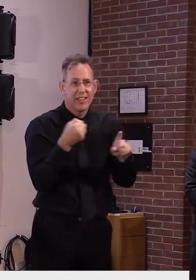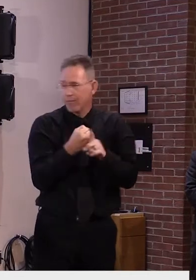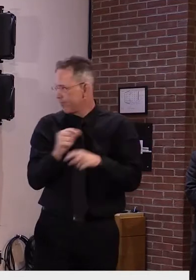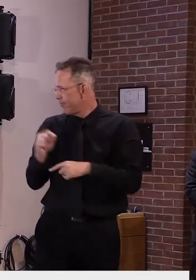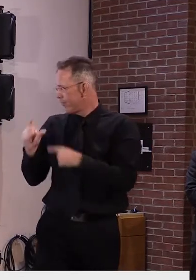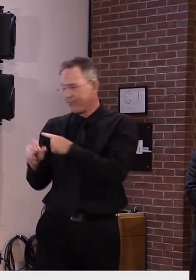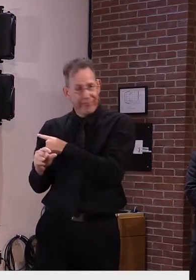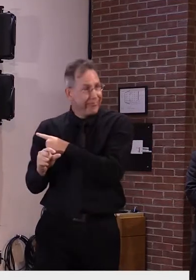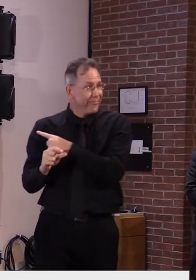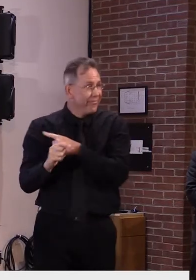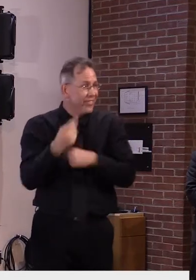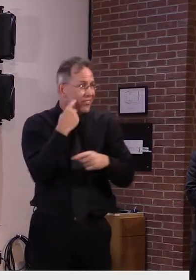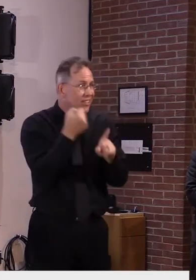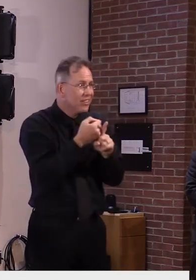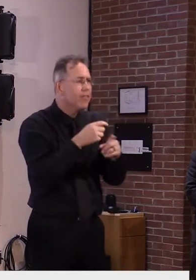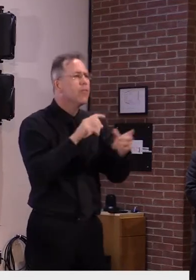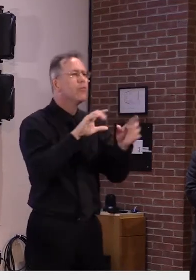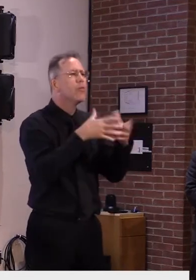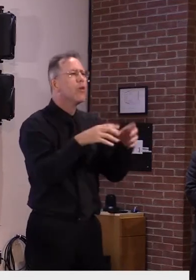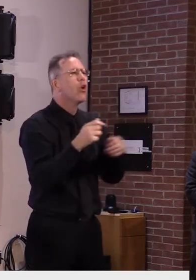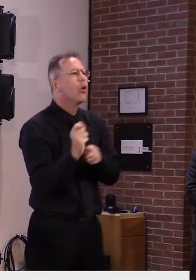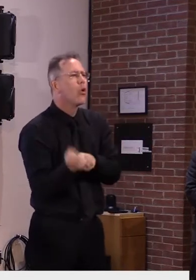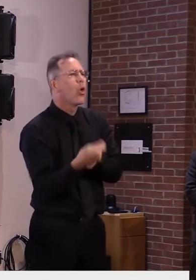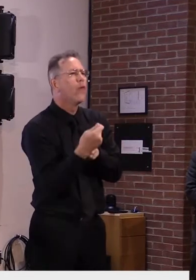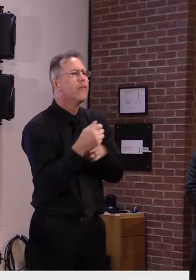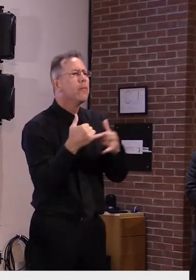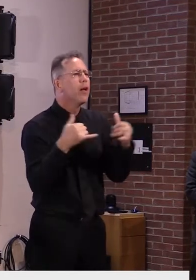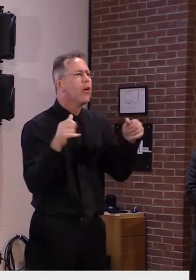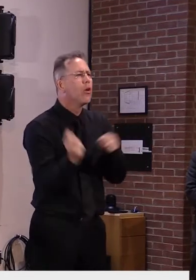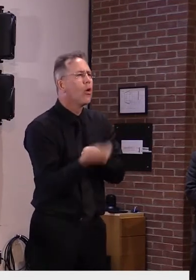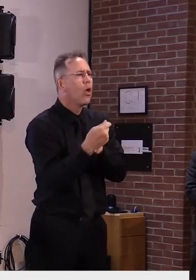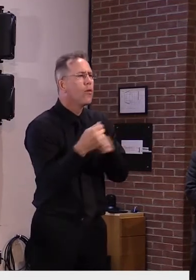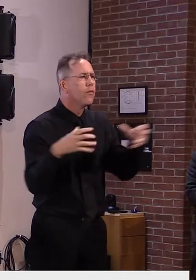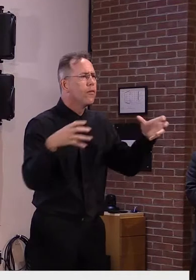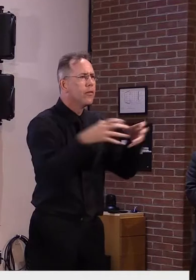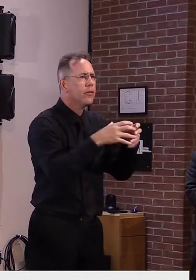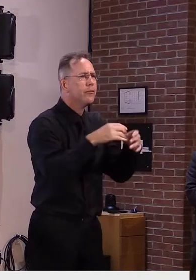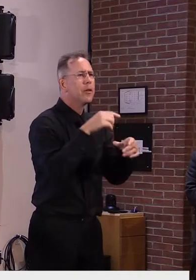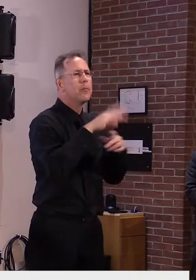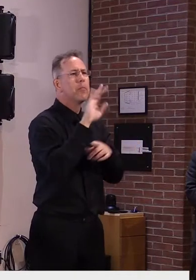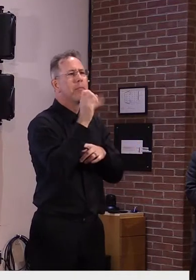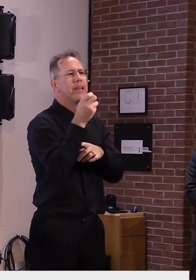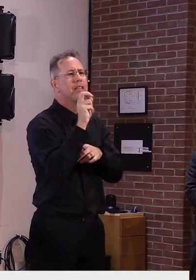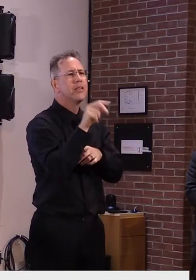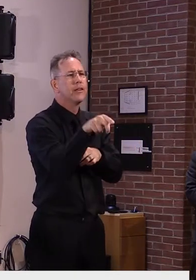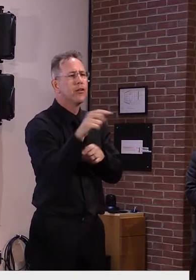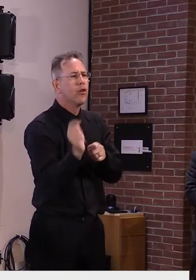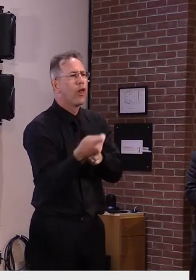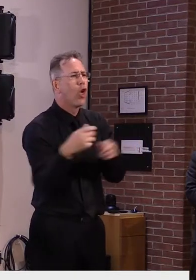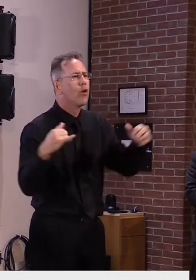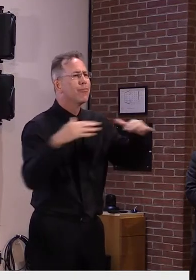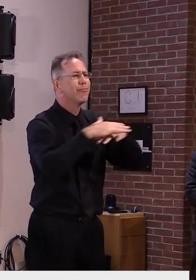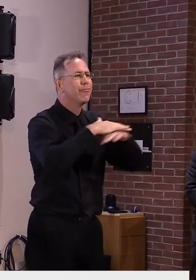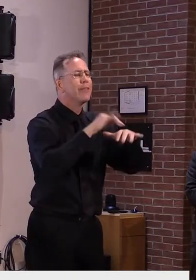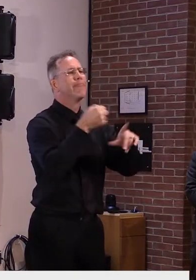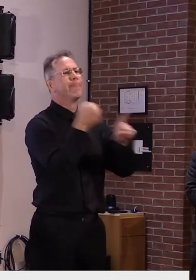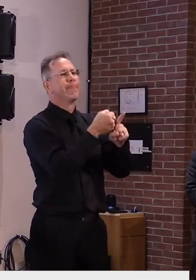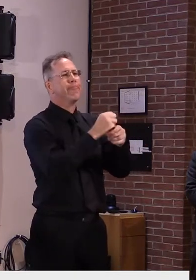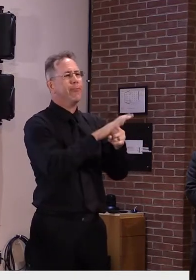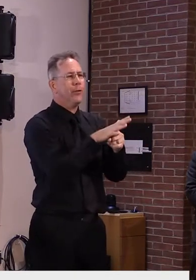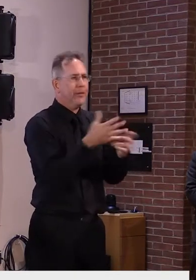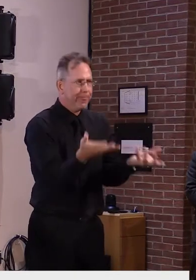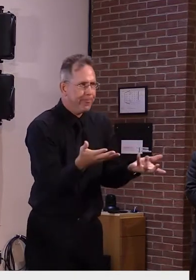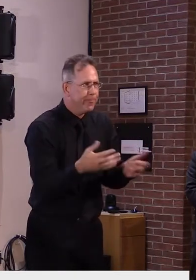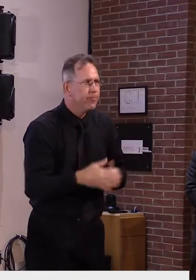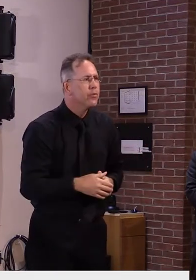number of cases in Vermont and across the New York State border. There are 5 total cases associated with the event